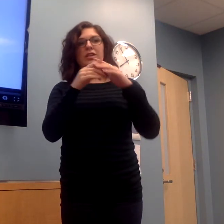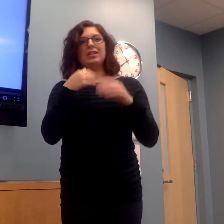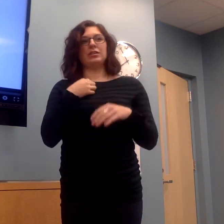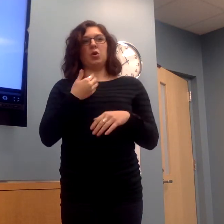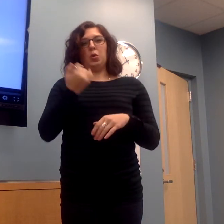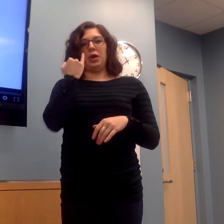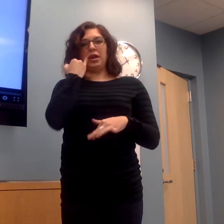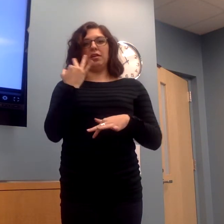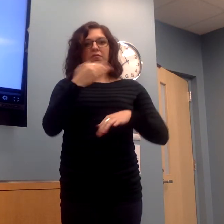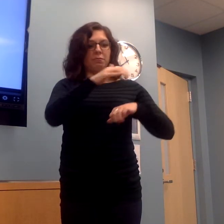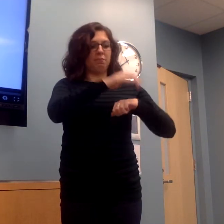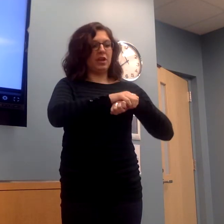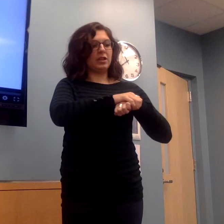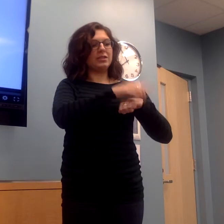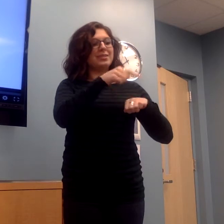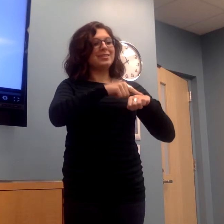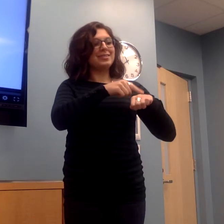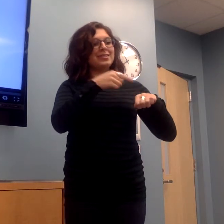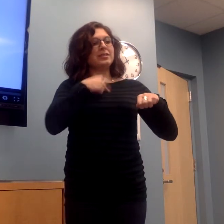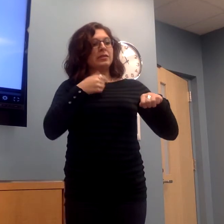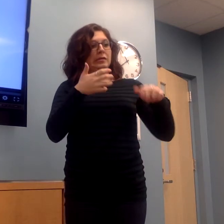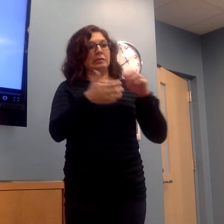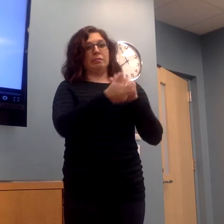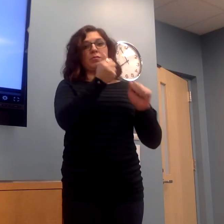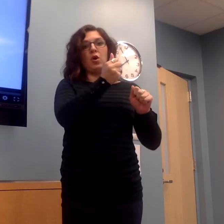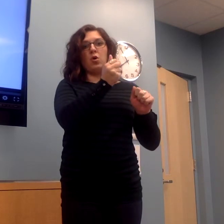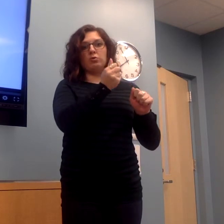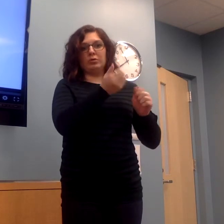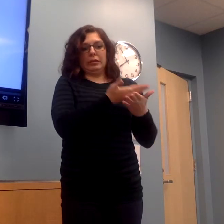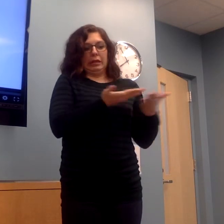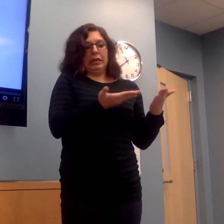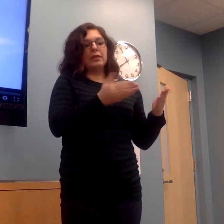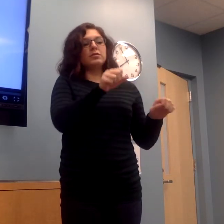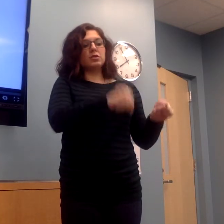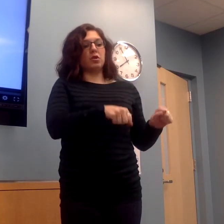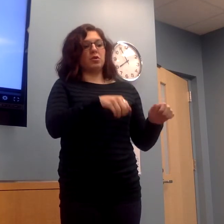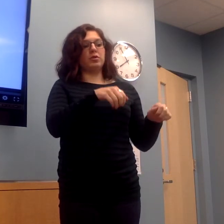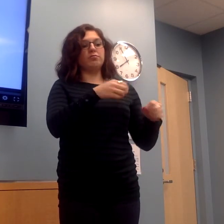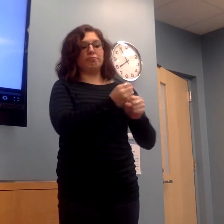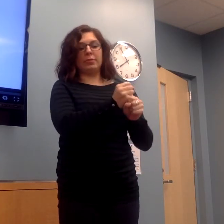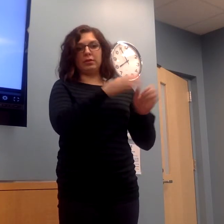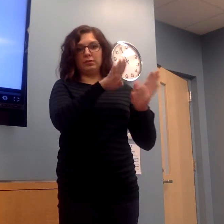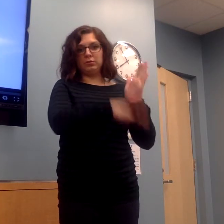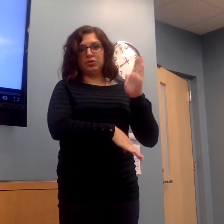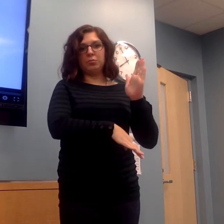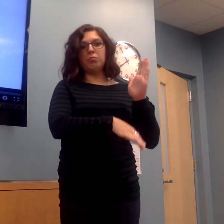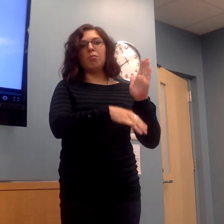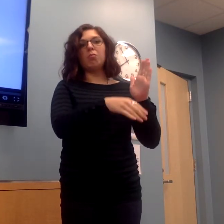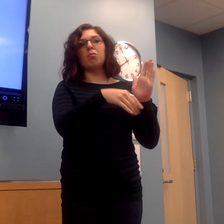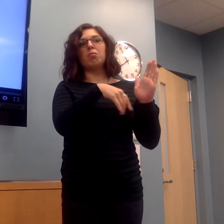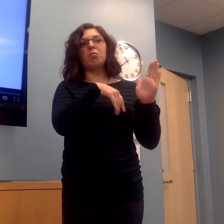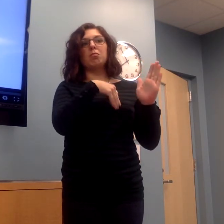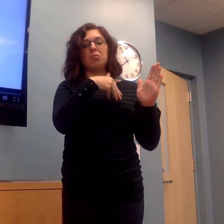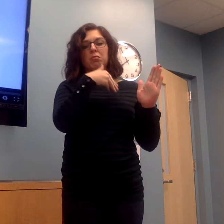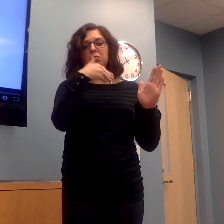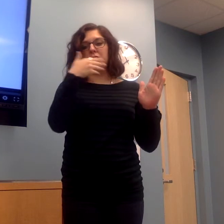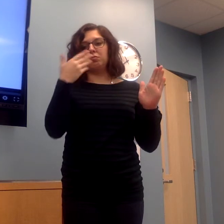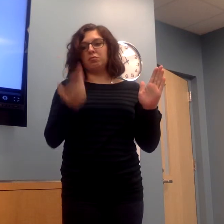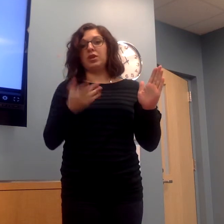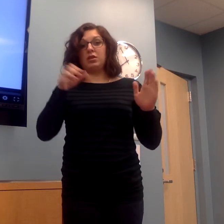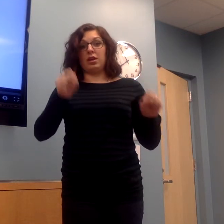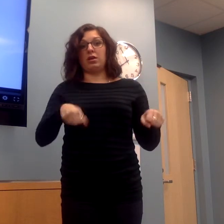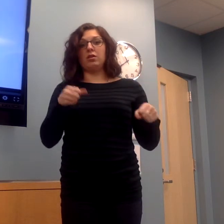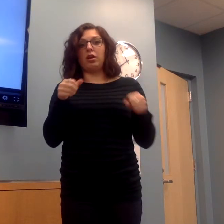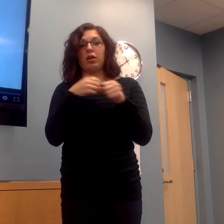absolute advantage in most types of products, that is, England could produce most items using fewer resources, it could still gain